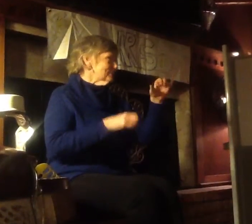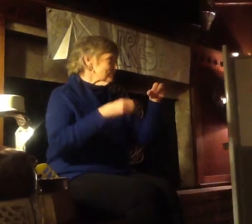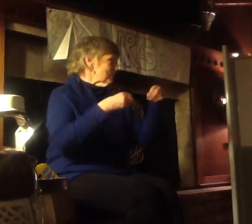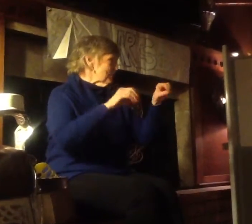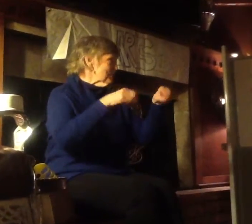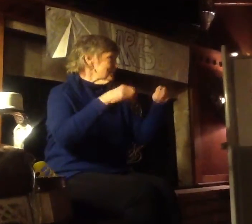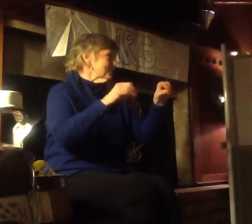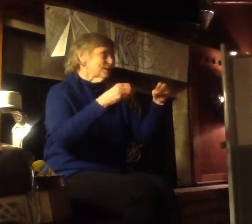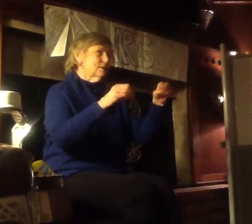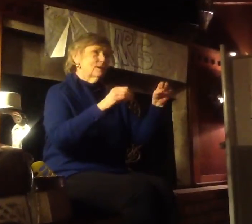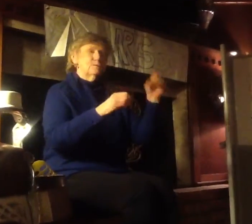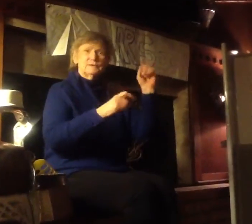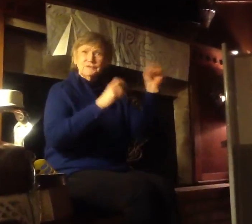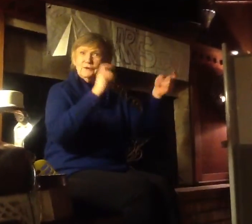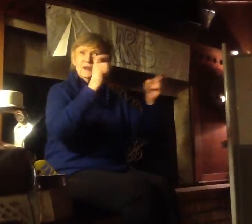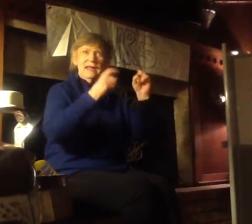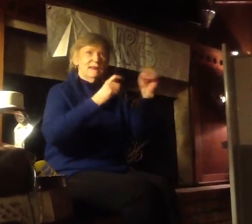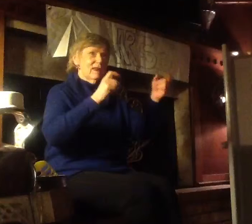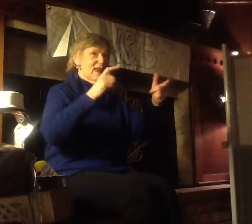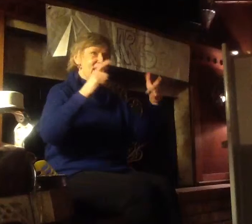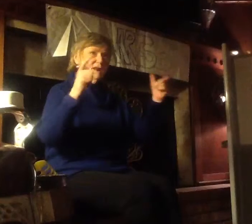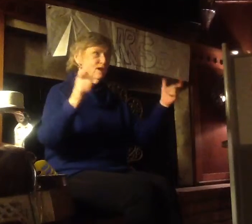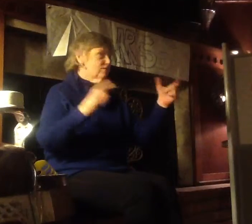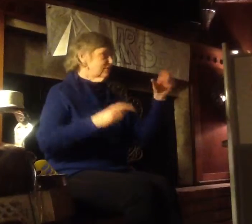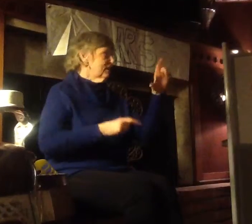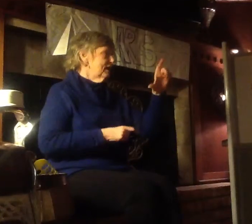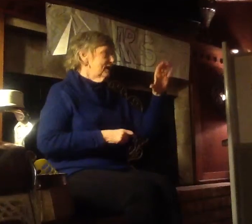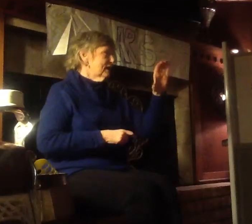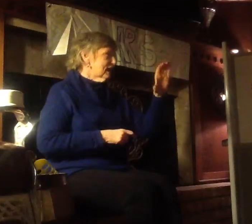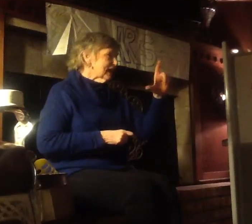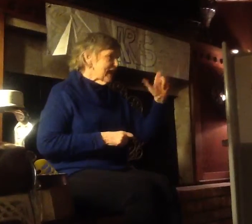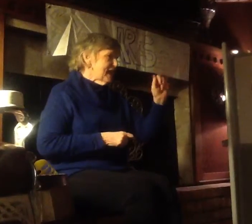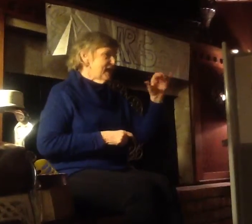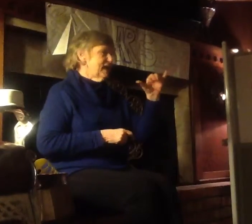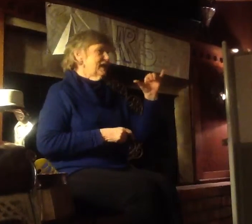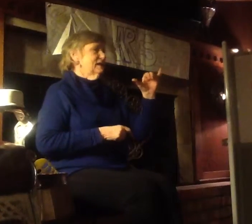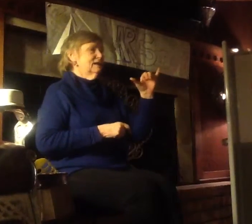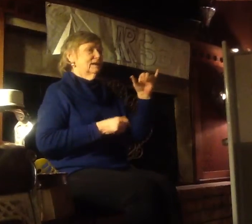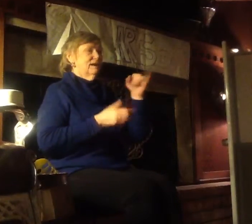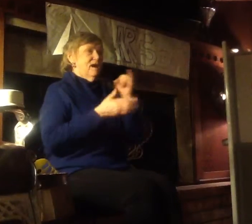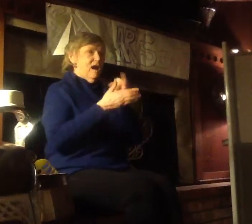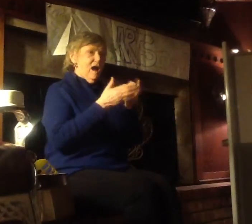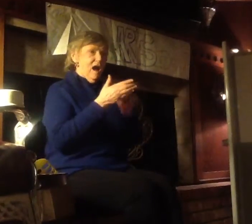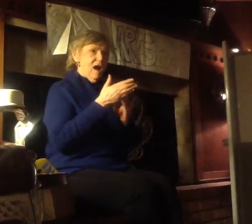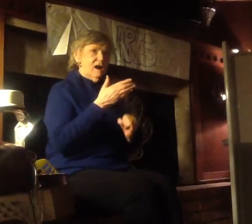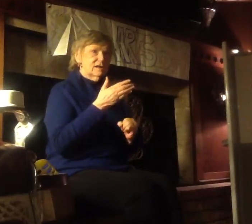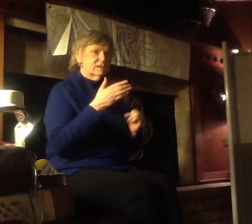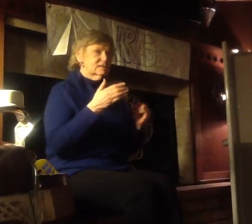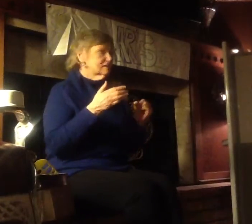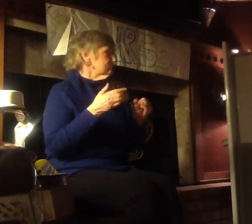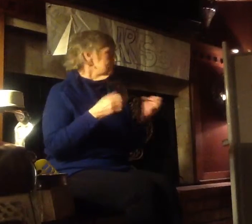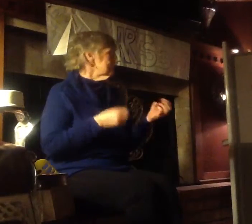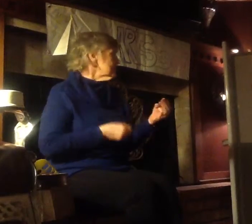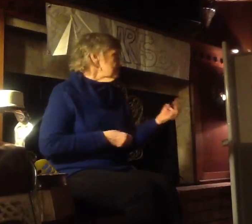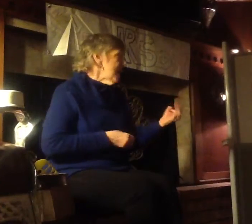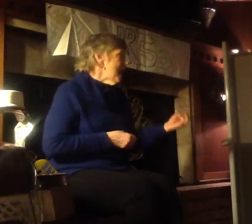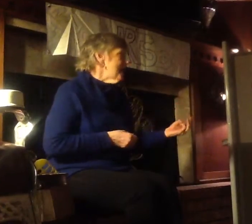clay stores would donate a lot of clay,